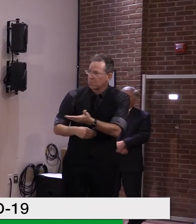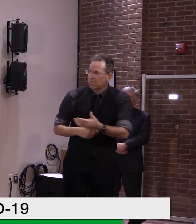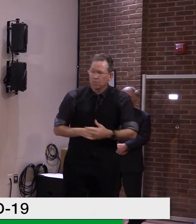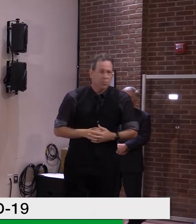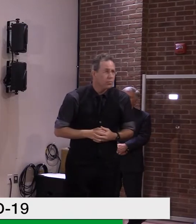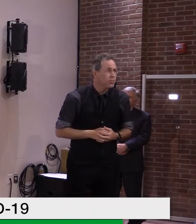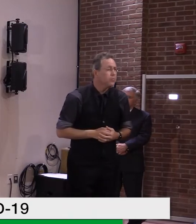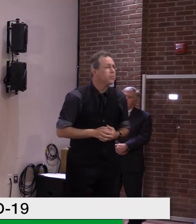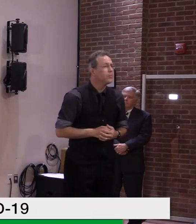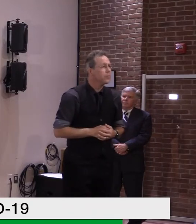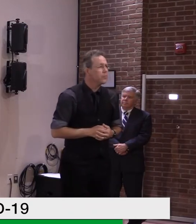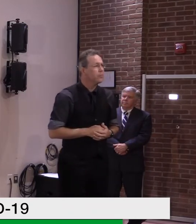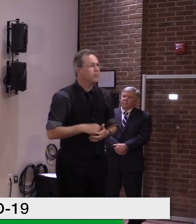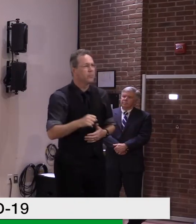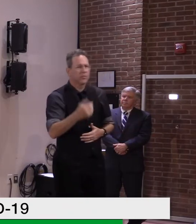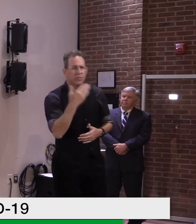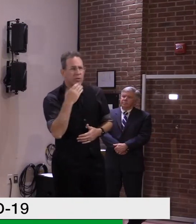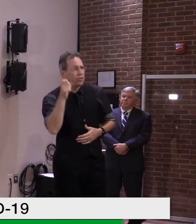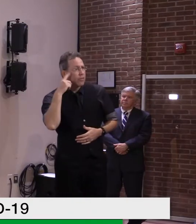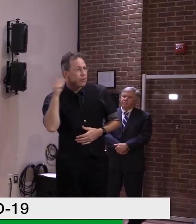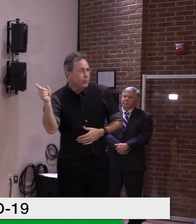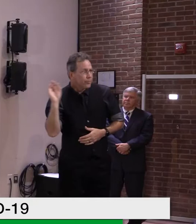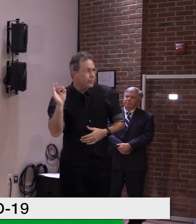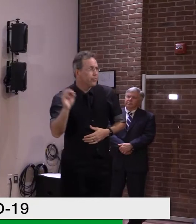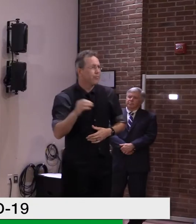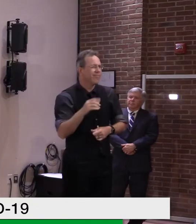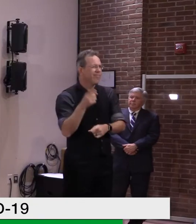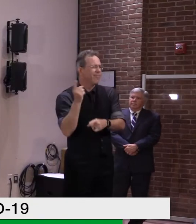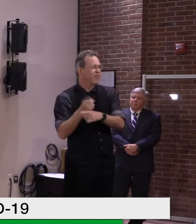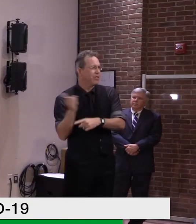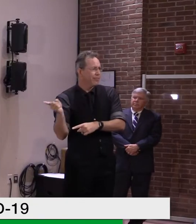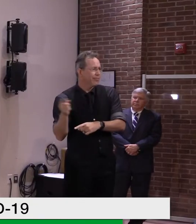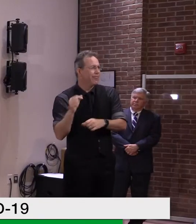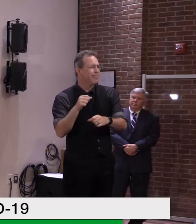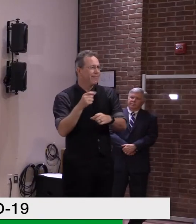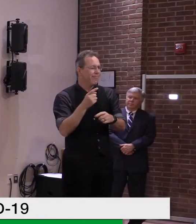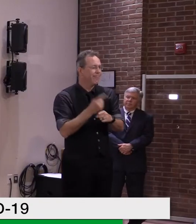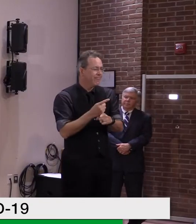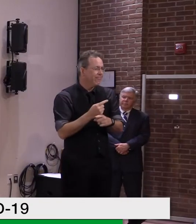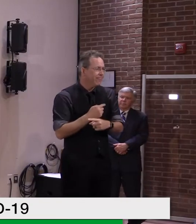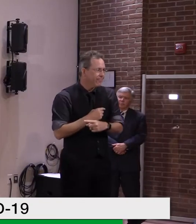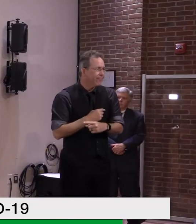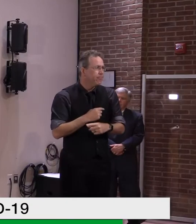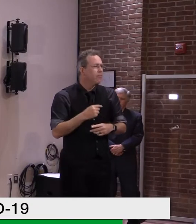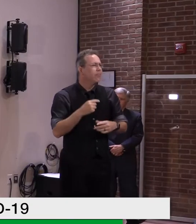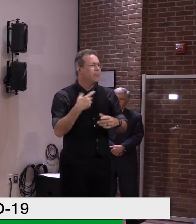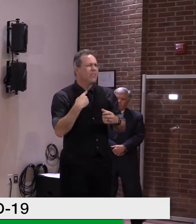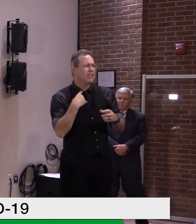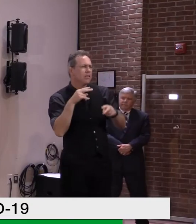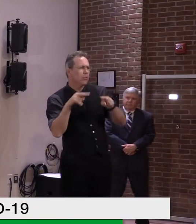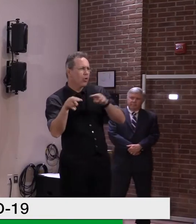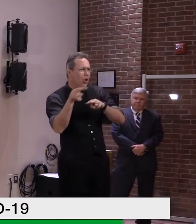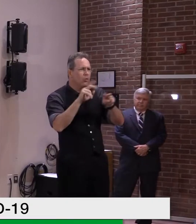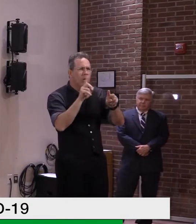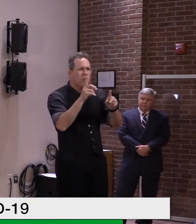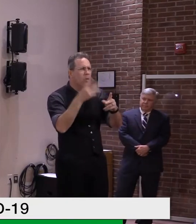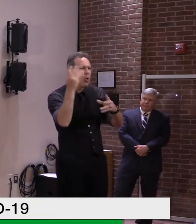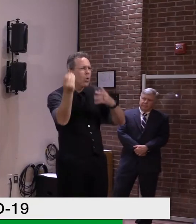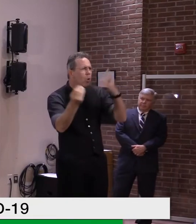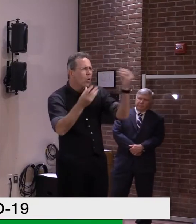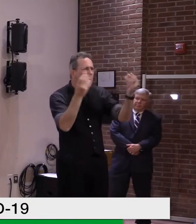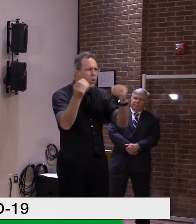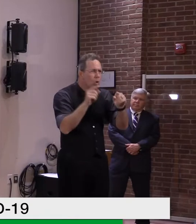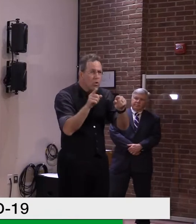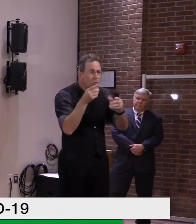Yeah, thank you, Governor. And Kat, you're right that on the mobility data, the only one that really has not returned back to a more normal level is